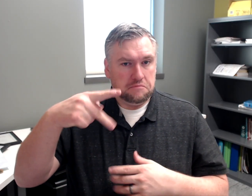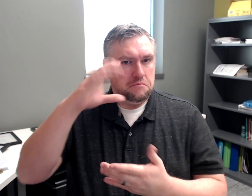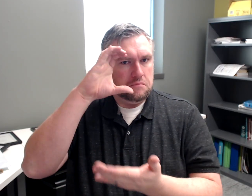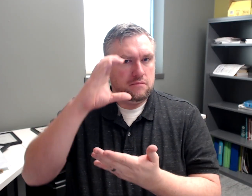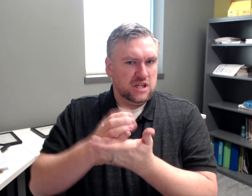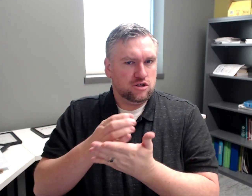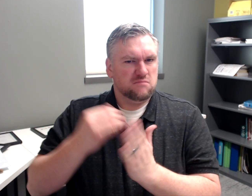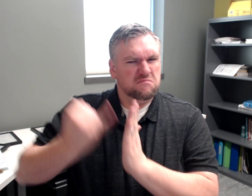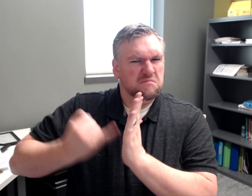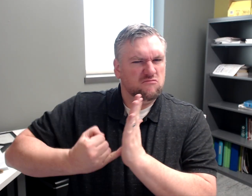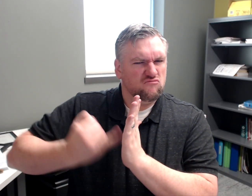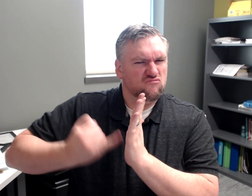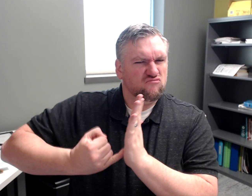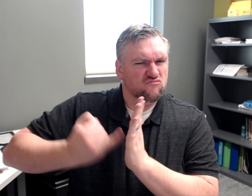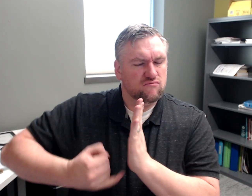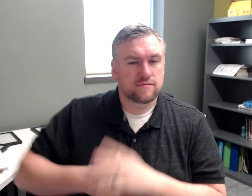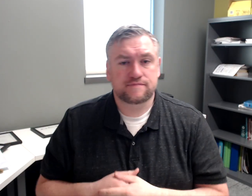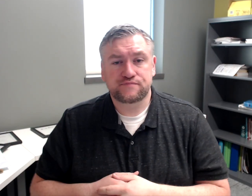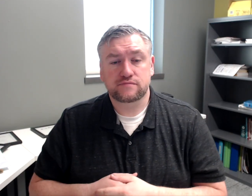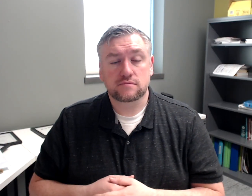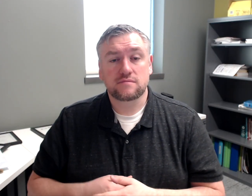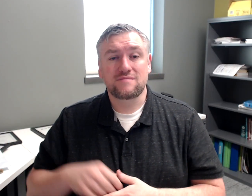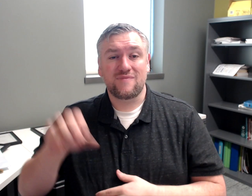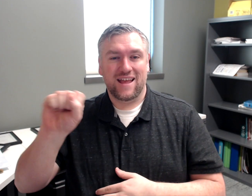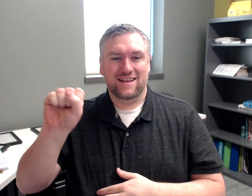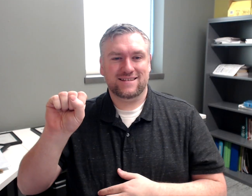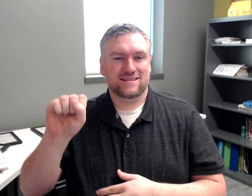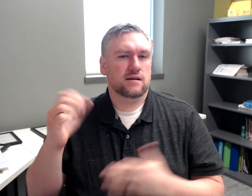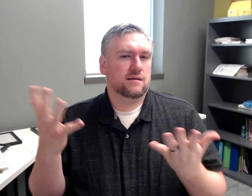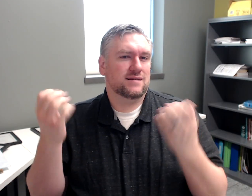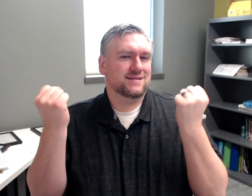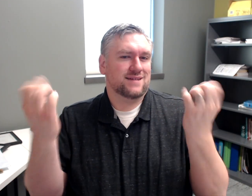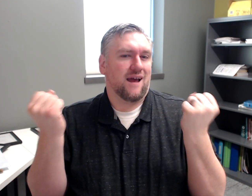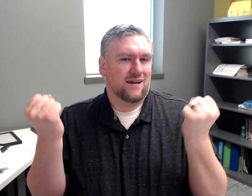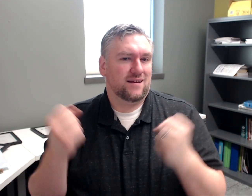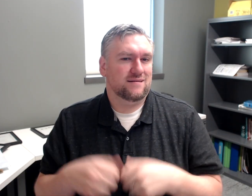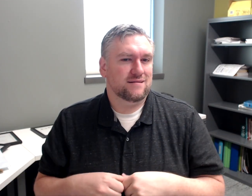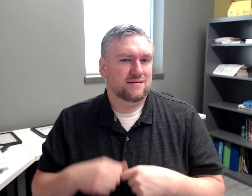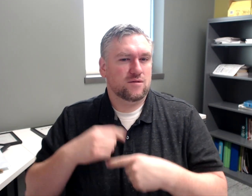P, draw a picture. And then S, what's the sign?